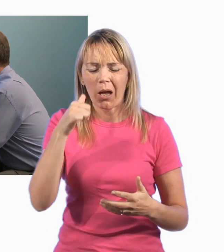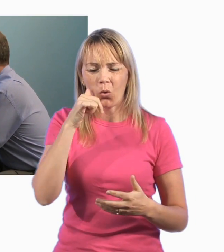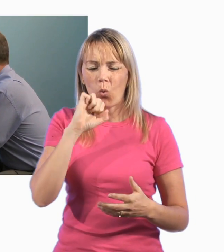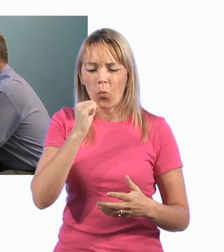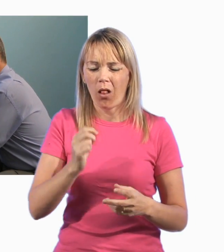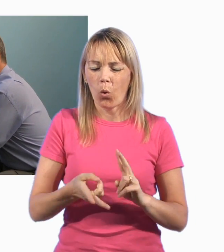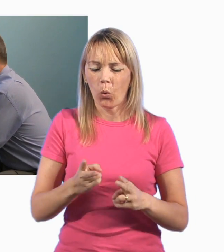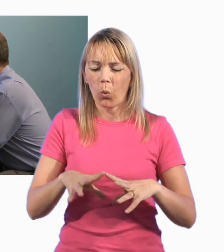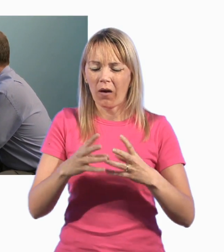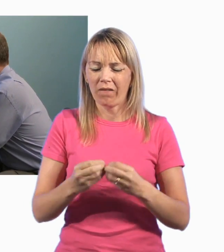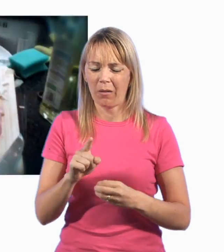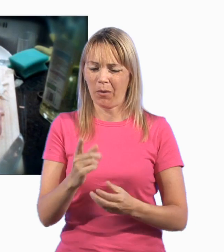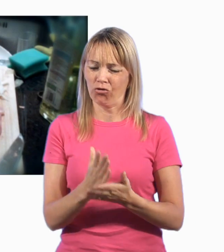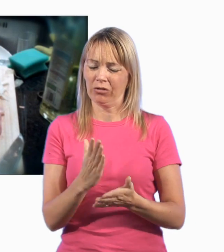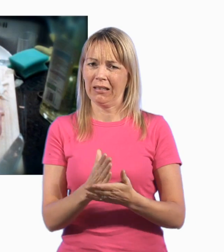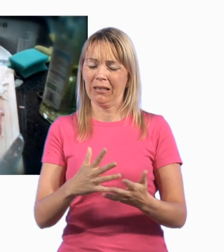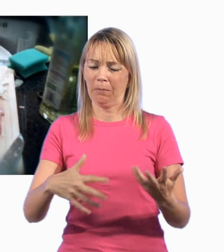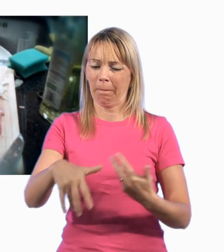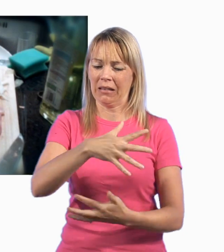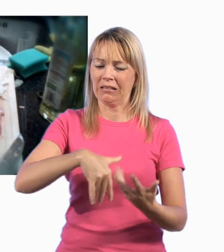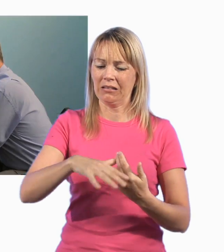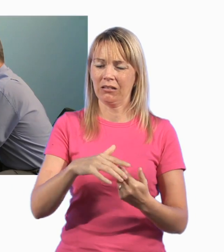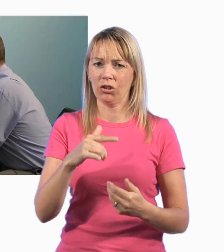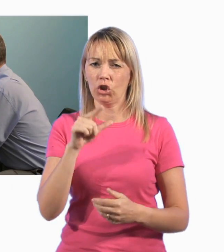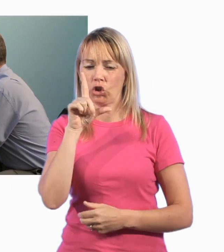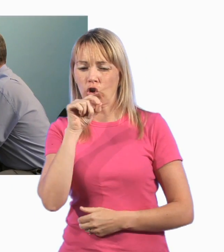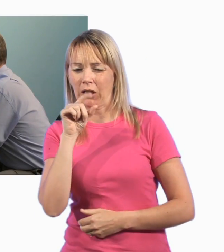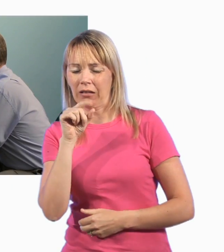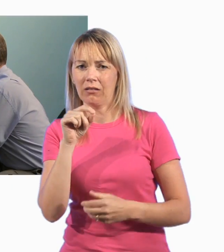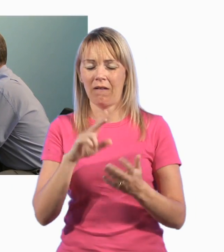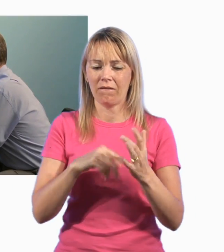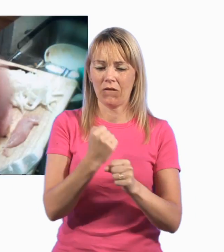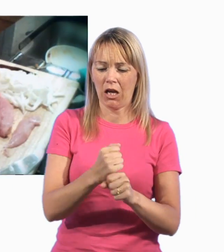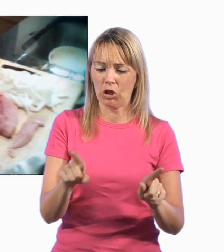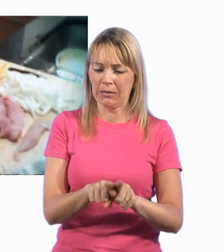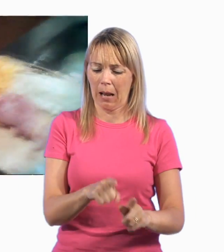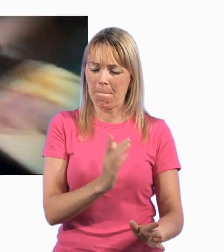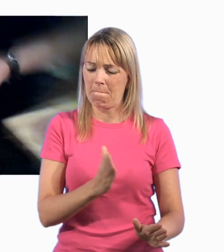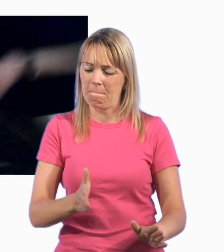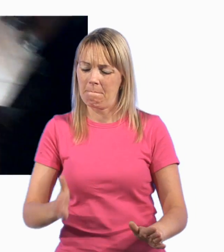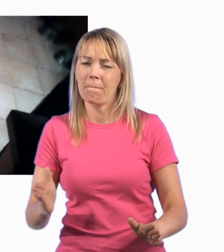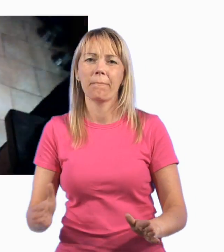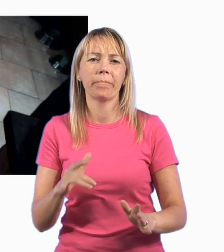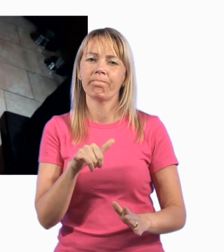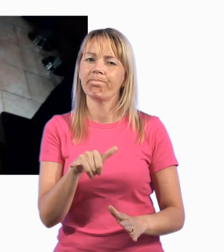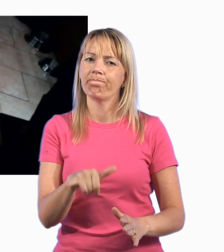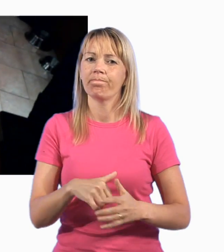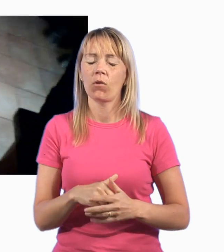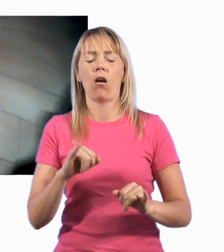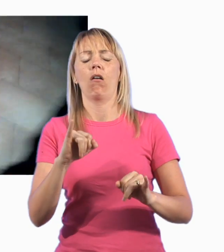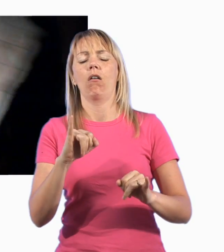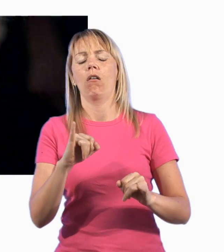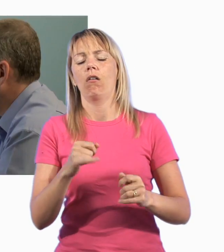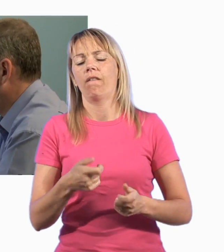cooked, but really you shouldn't have raw meat and raw vegetables on the same chopping board. Oh, look at